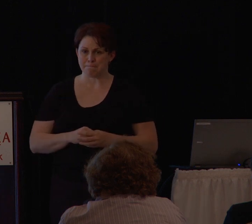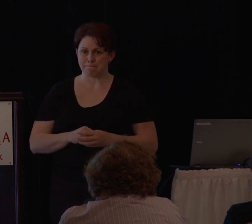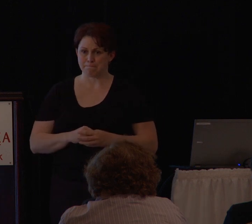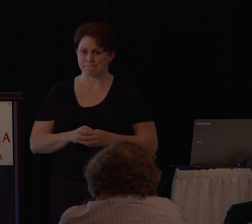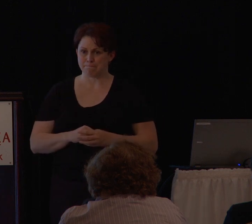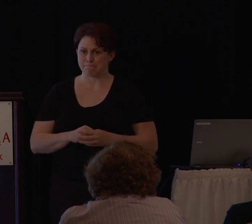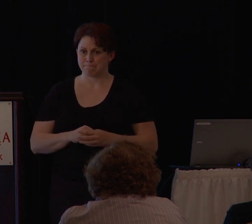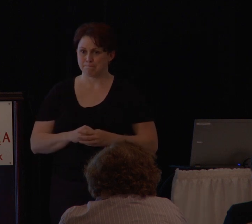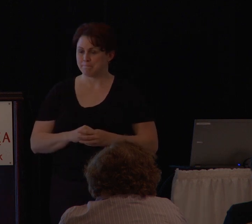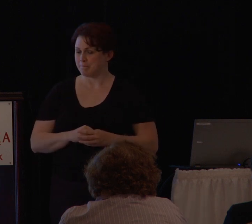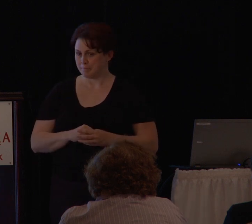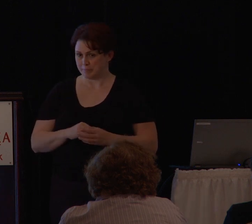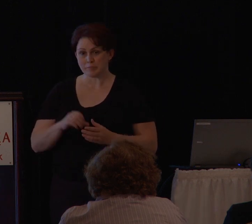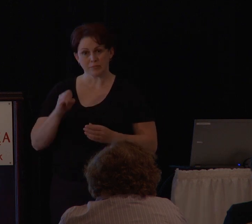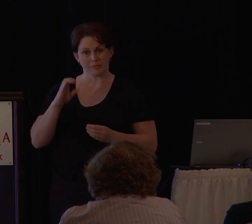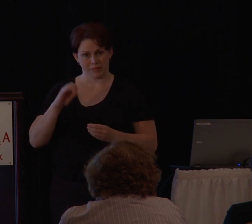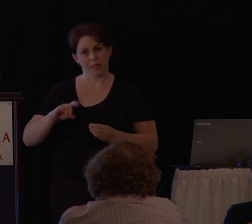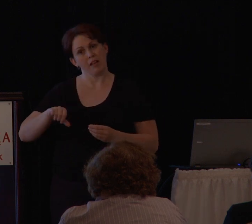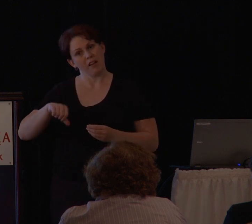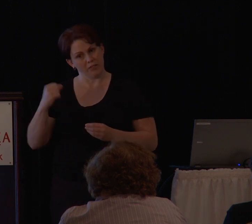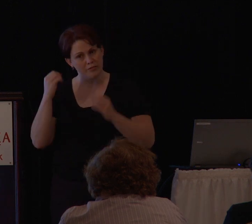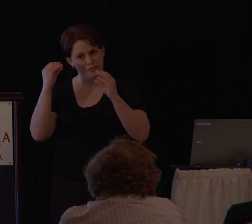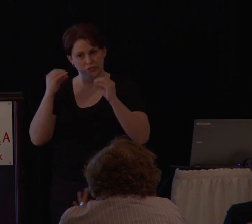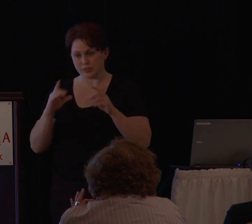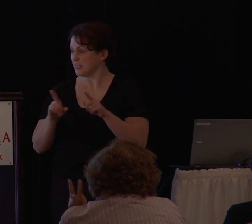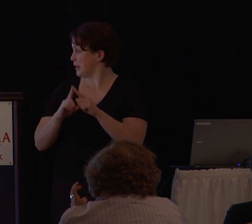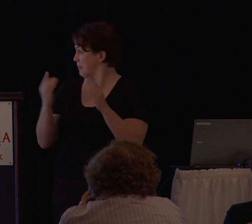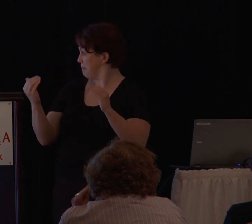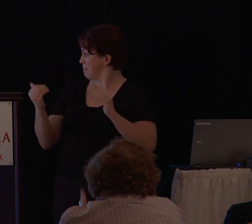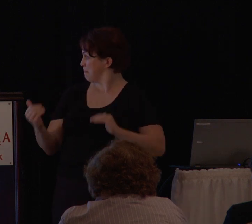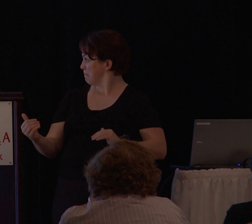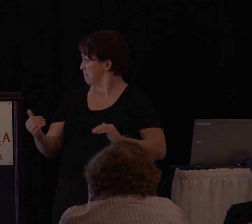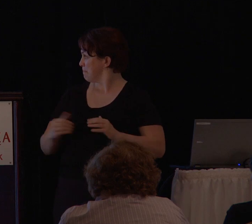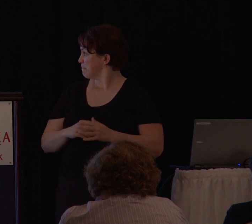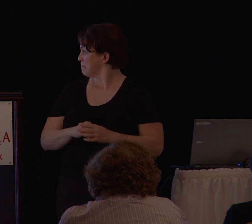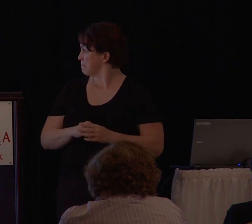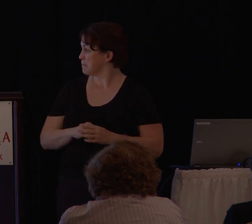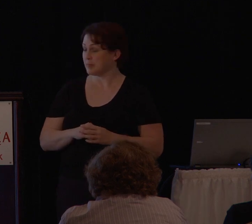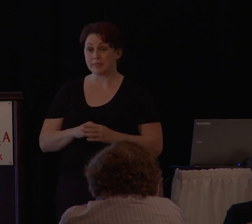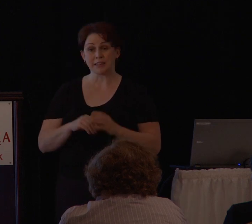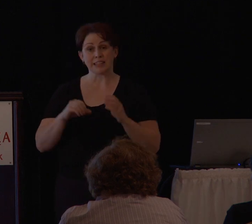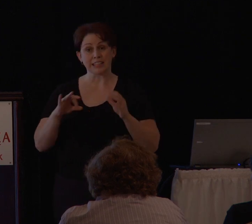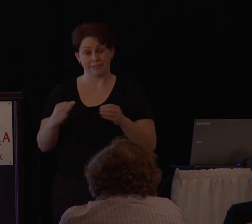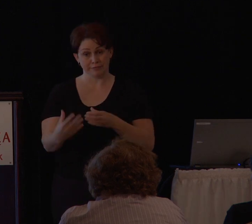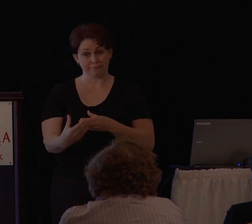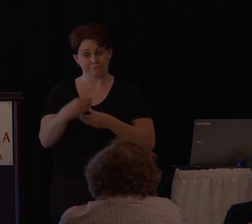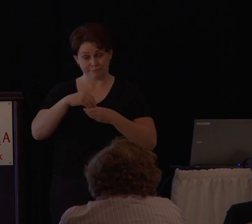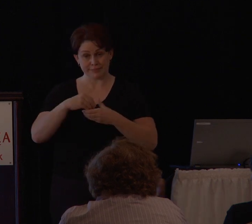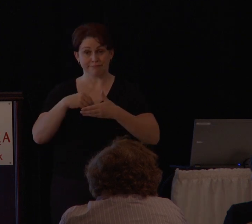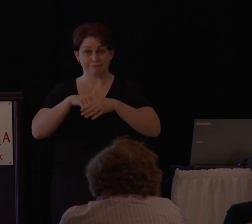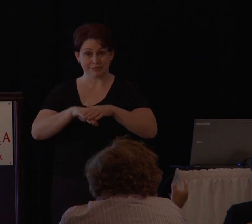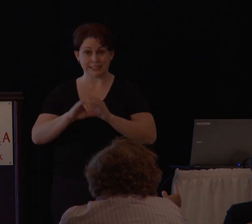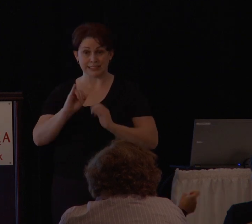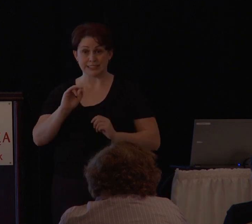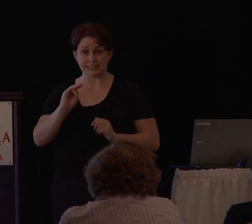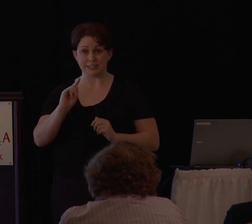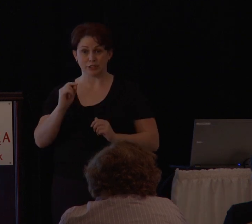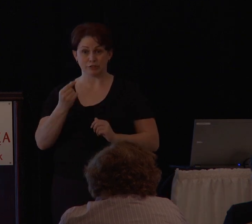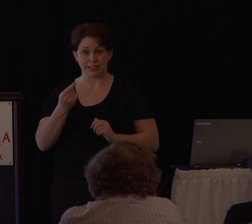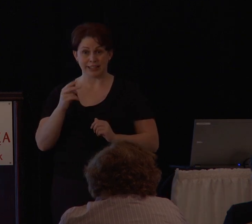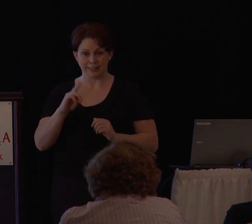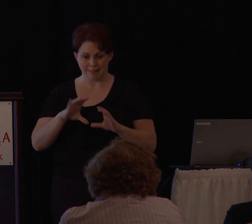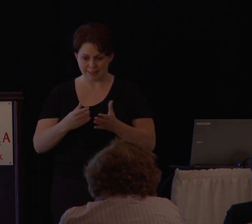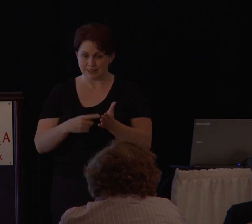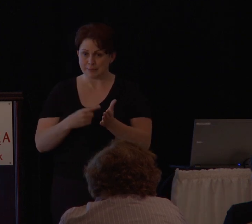And that's exactly what this other teacher was saying in the example below. In an integrated class, they often get